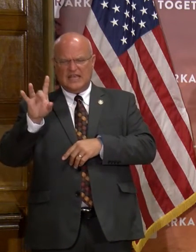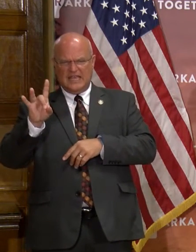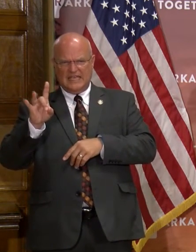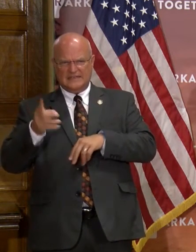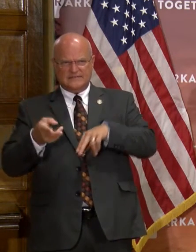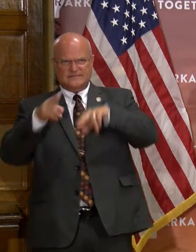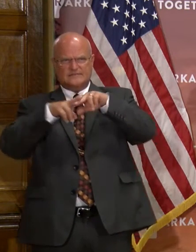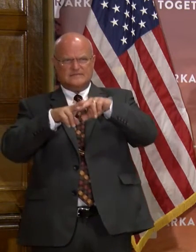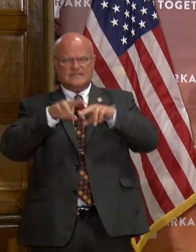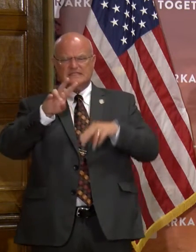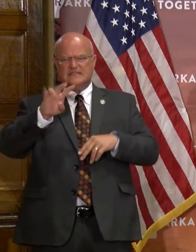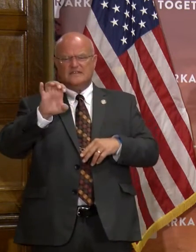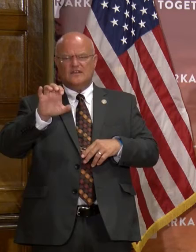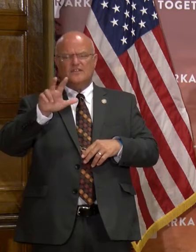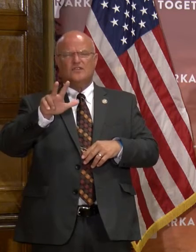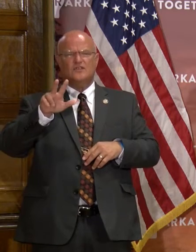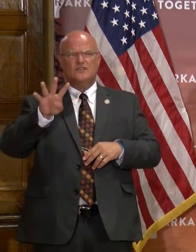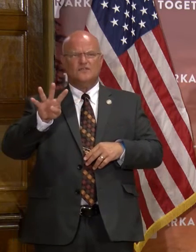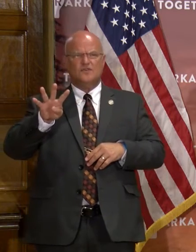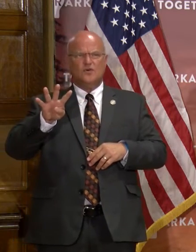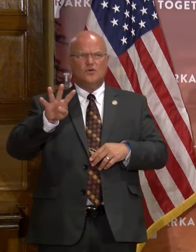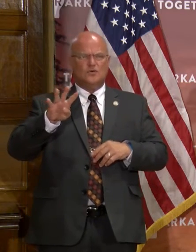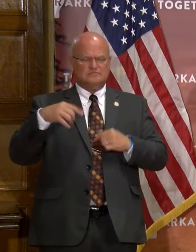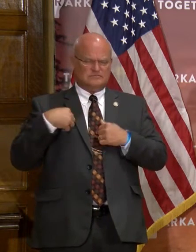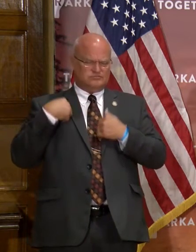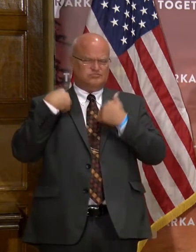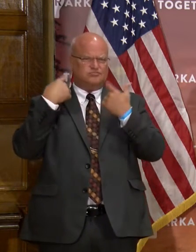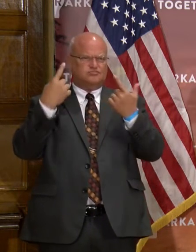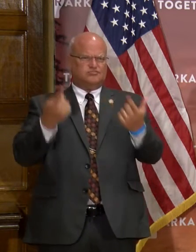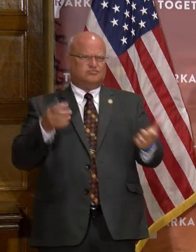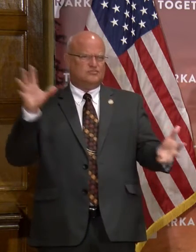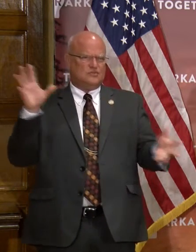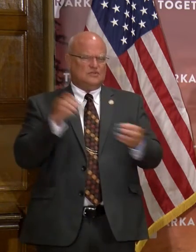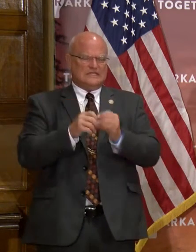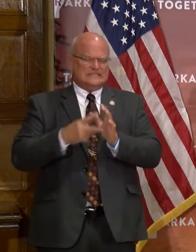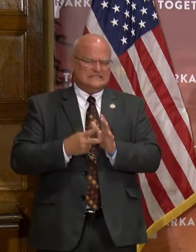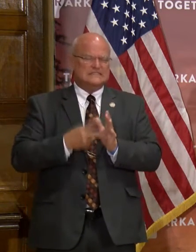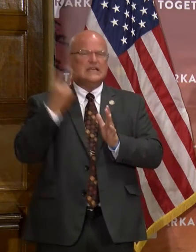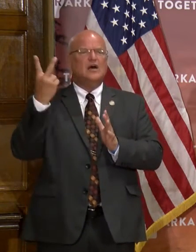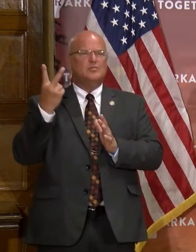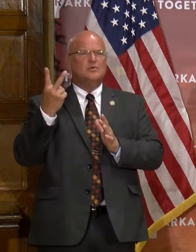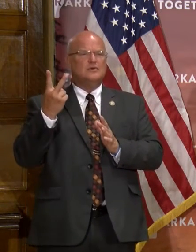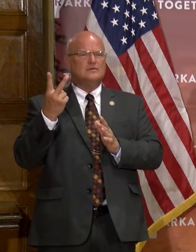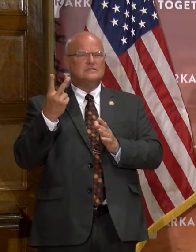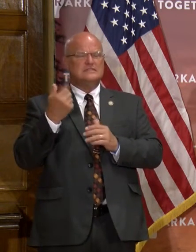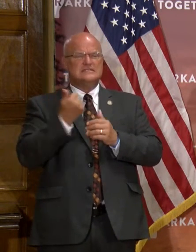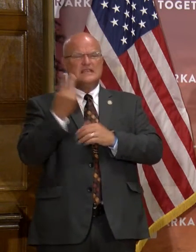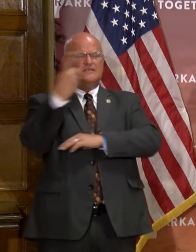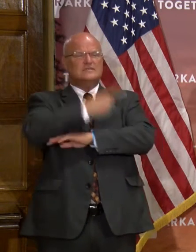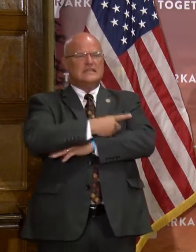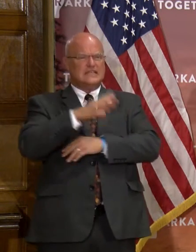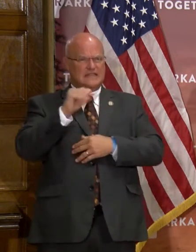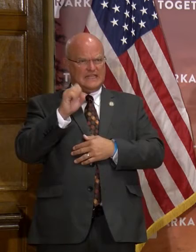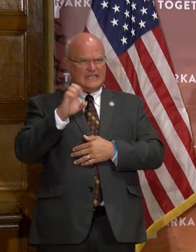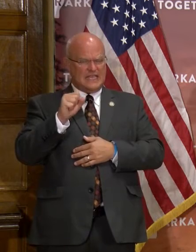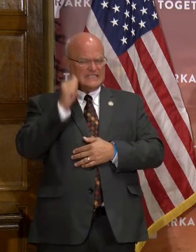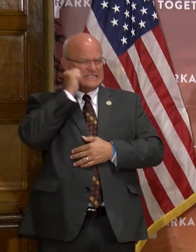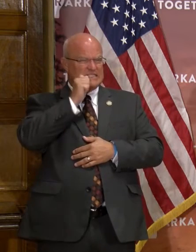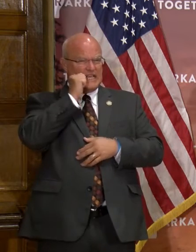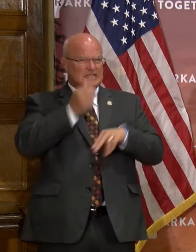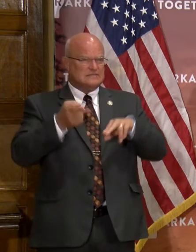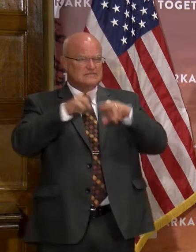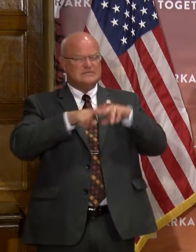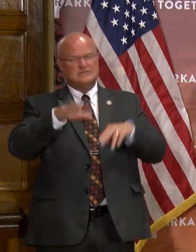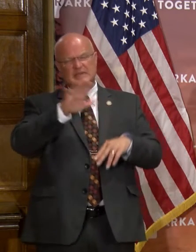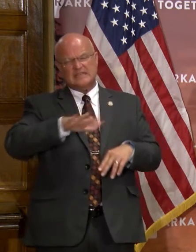of 734 cases. So in the months since, total cases have doubled. We've seen numerous days where those daily increases have been